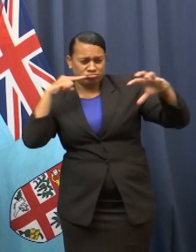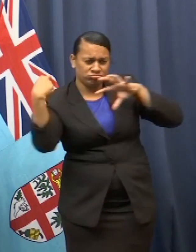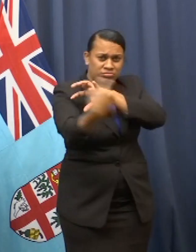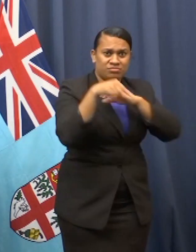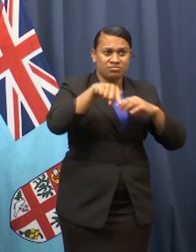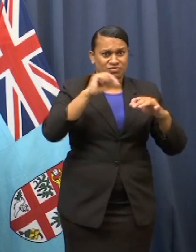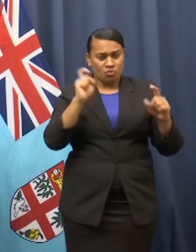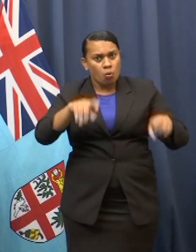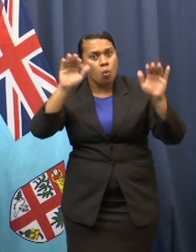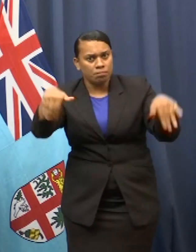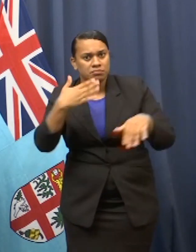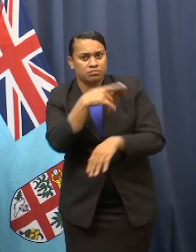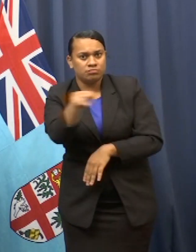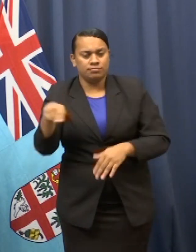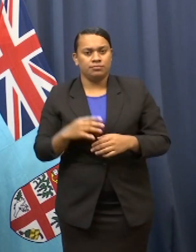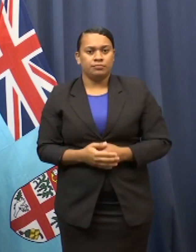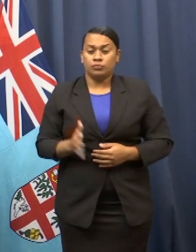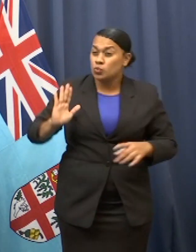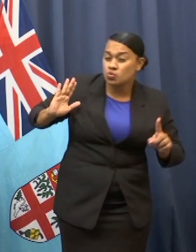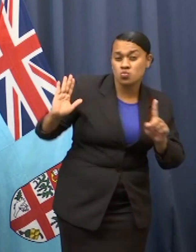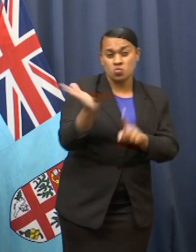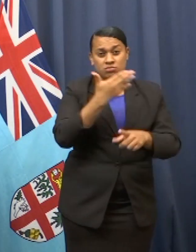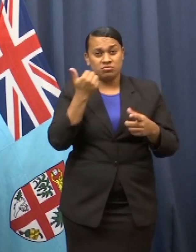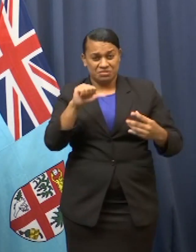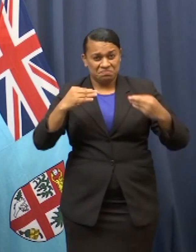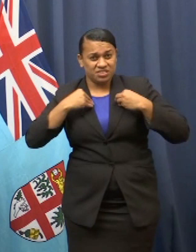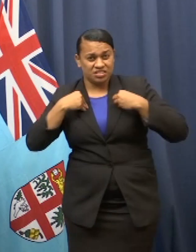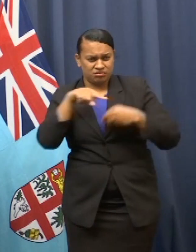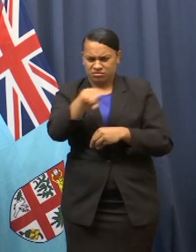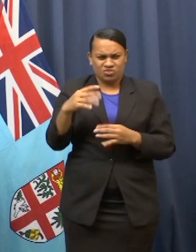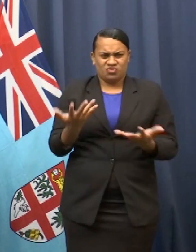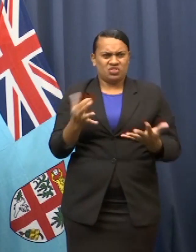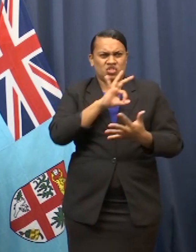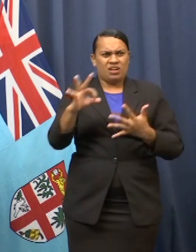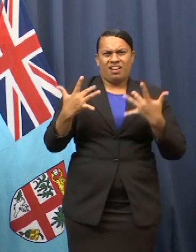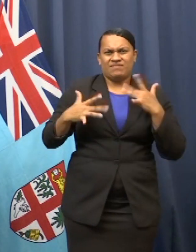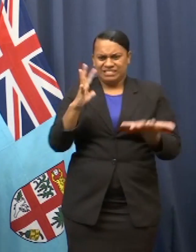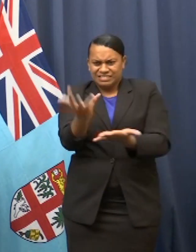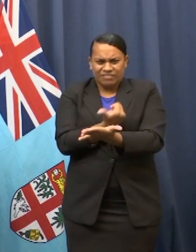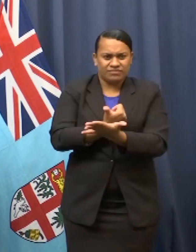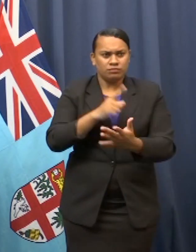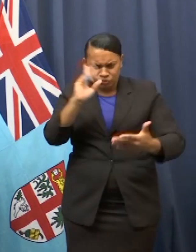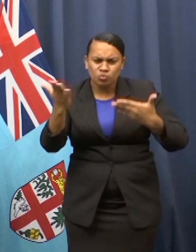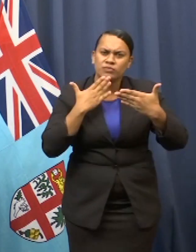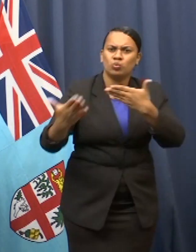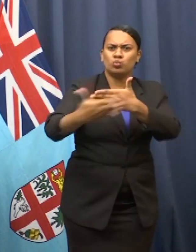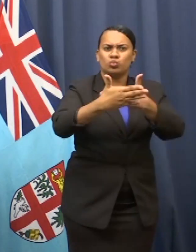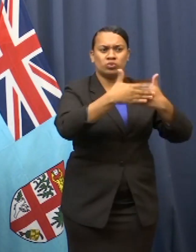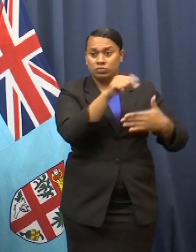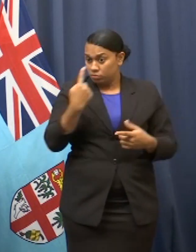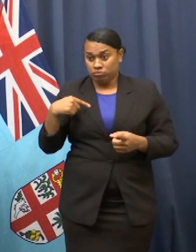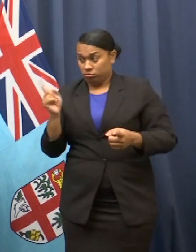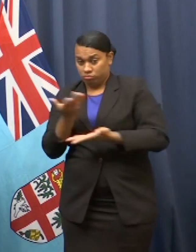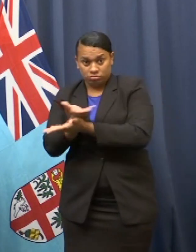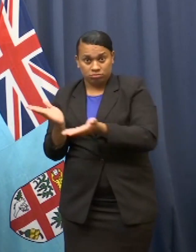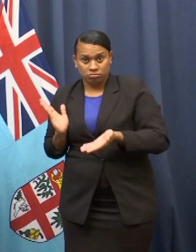Every non-life-saving business is shuttered. As recently as today, our neighbors in Australia and New Zealand